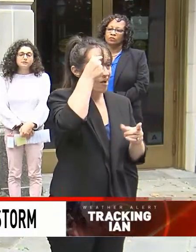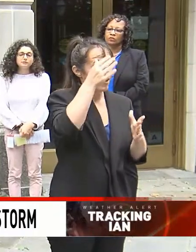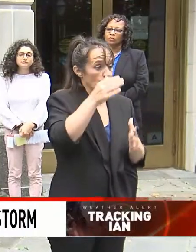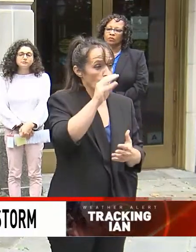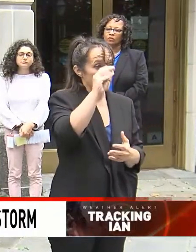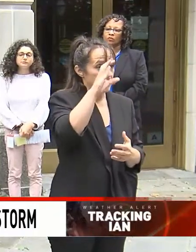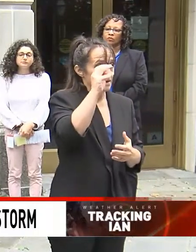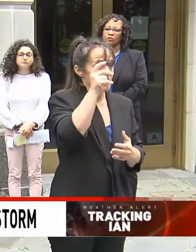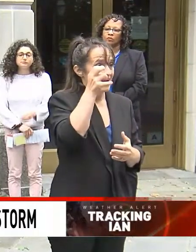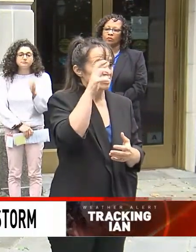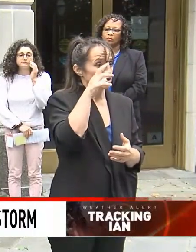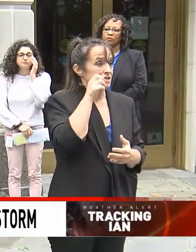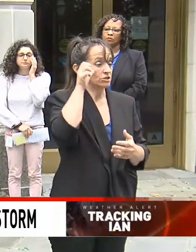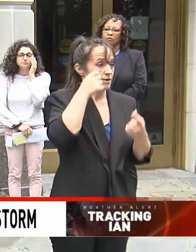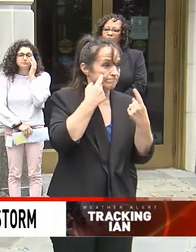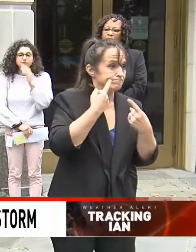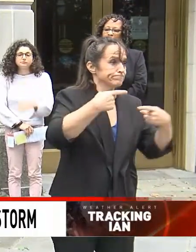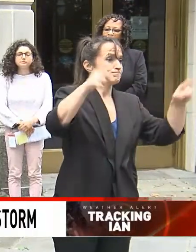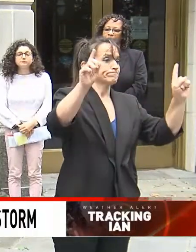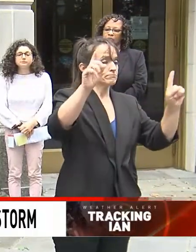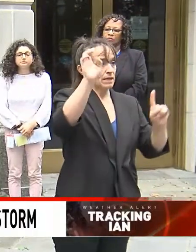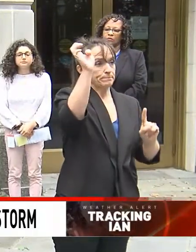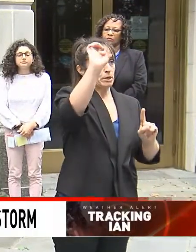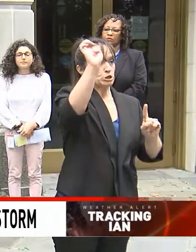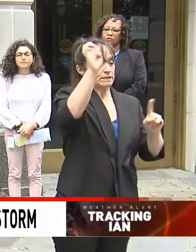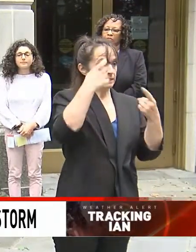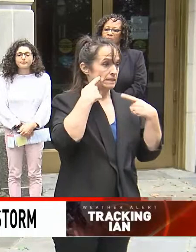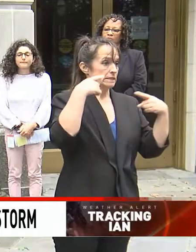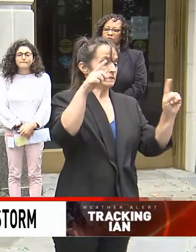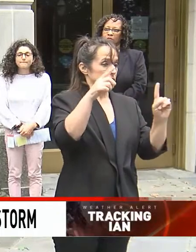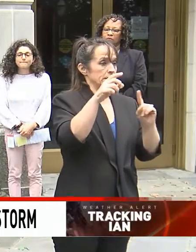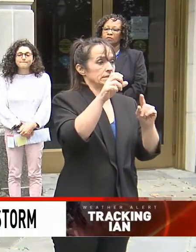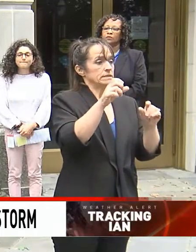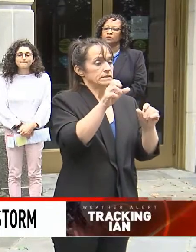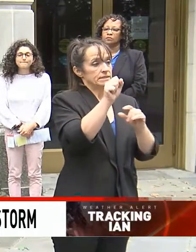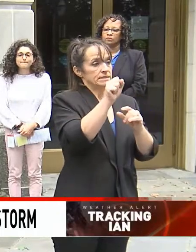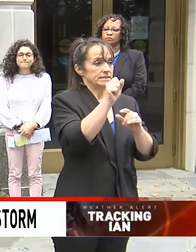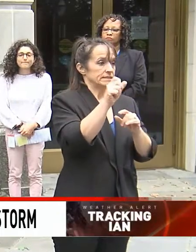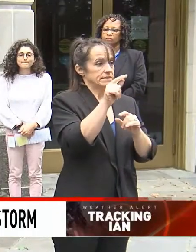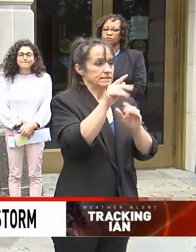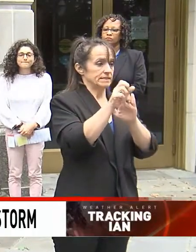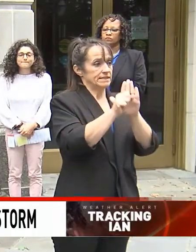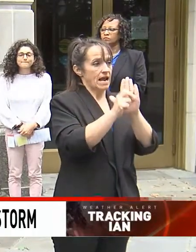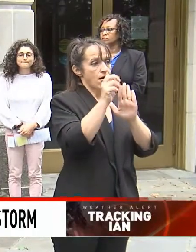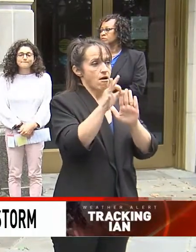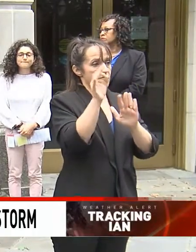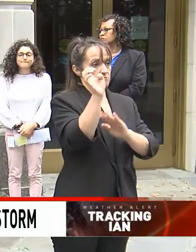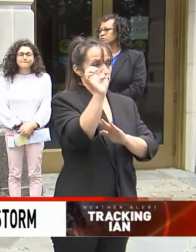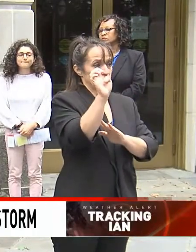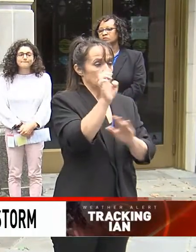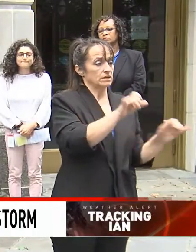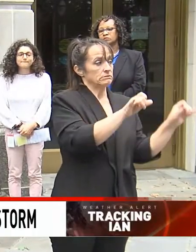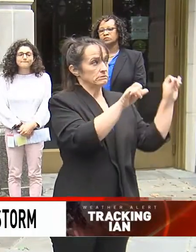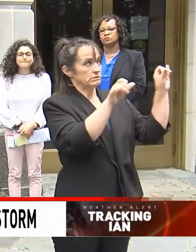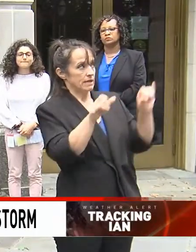an emergency declaration yesterday for the state. The city of Charleston likewise followed suit